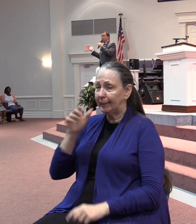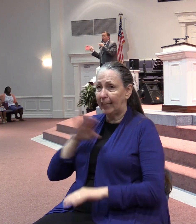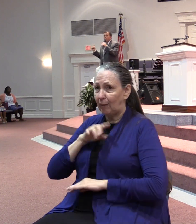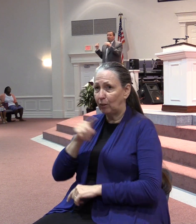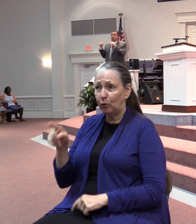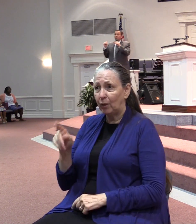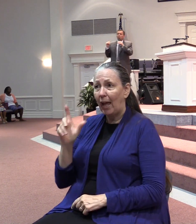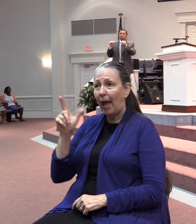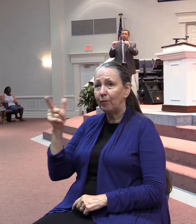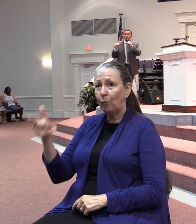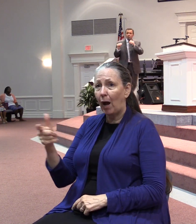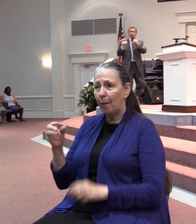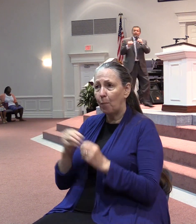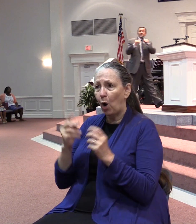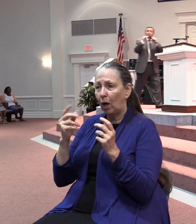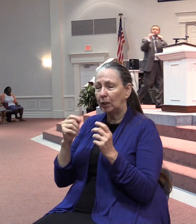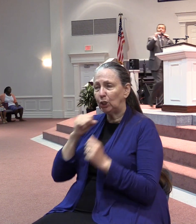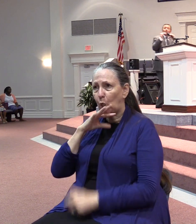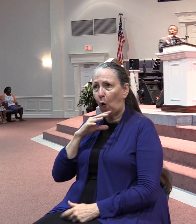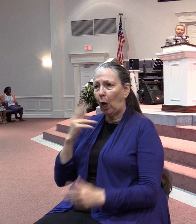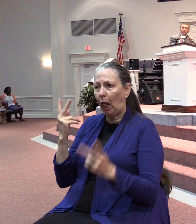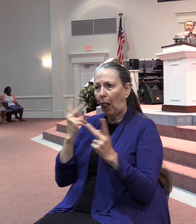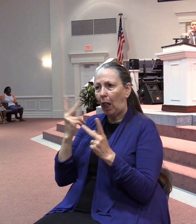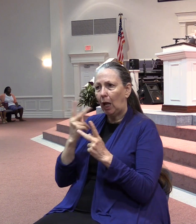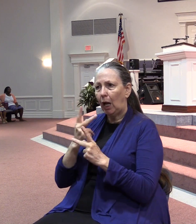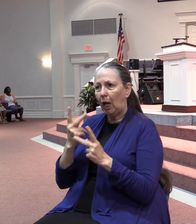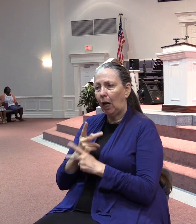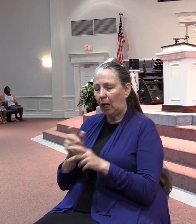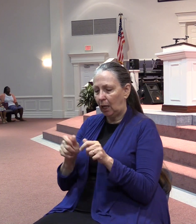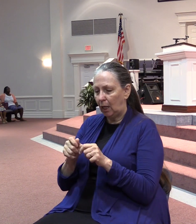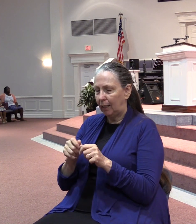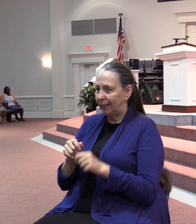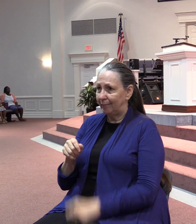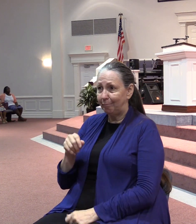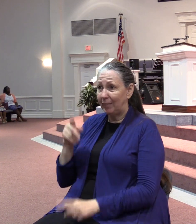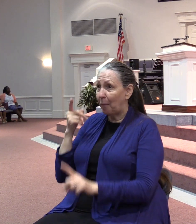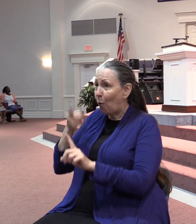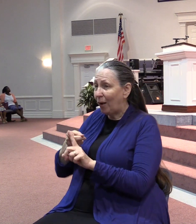you know it, you're into more perversion. It's just unrepented